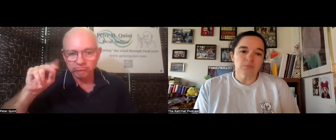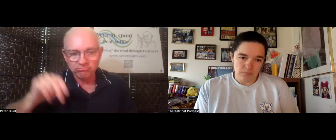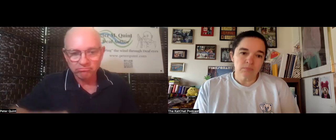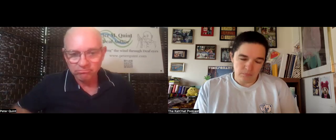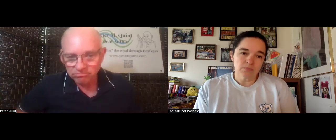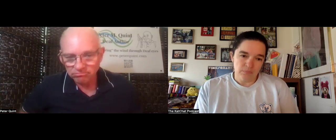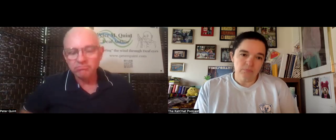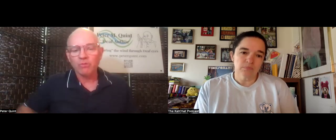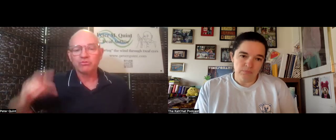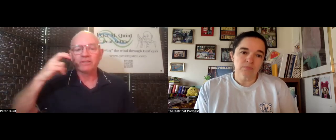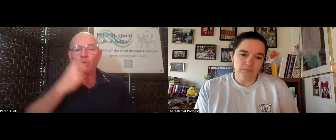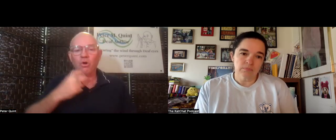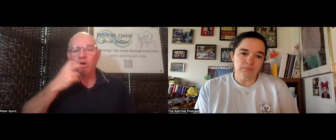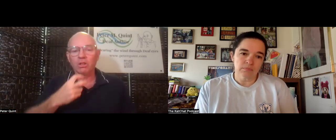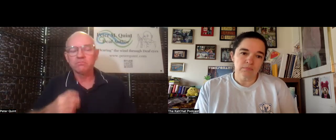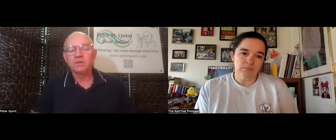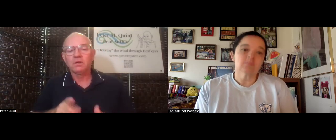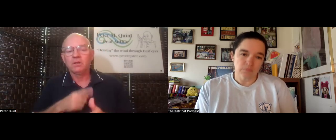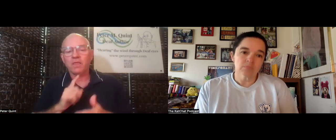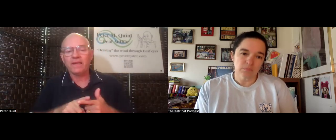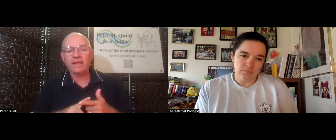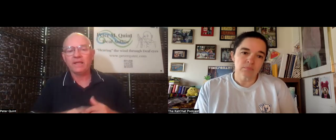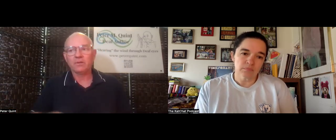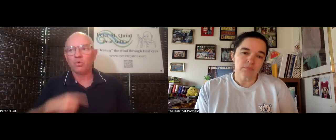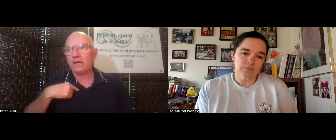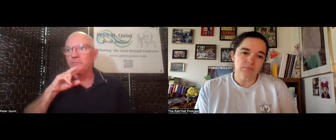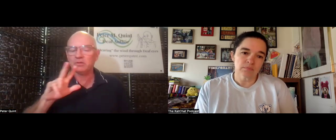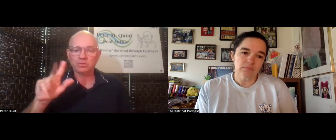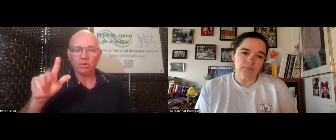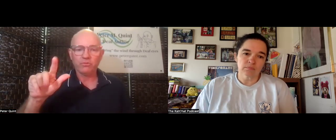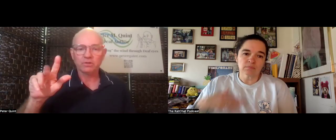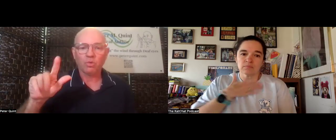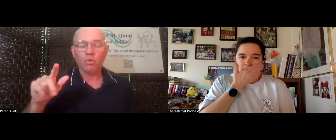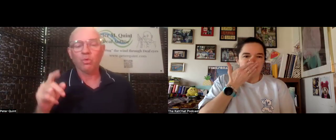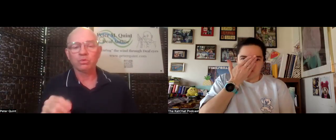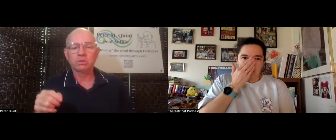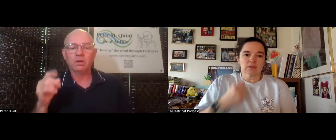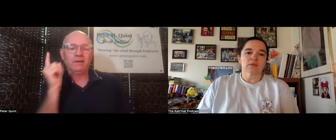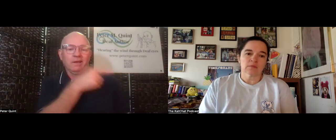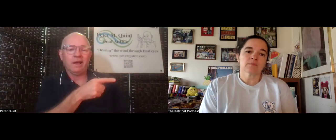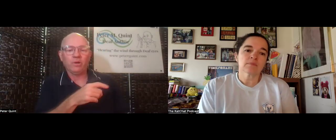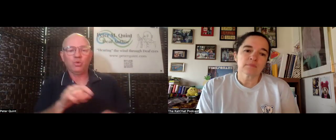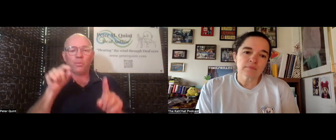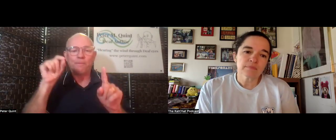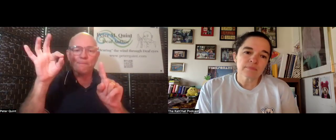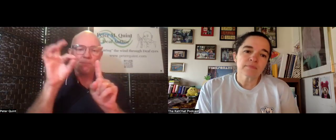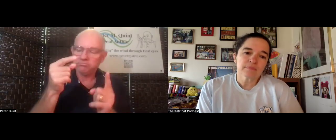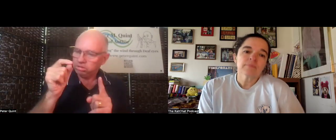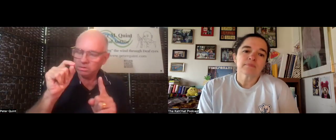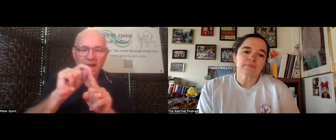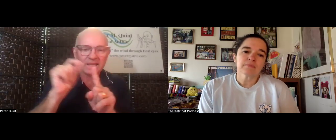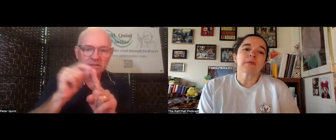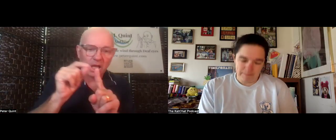America. I was raised well, and then when I was about 3 years old, I went to